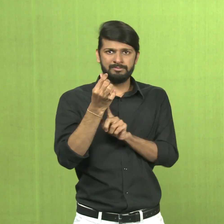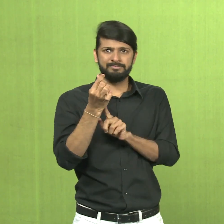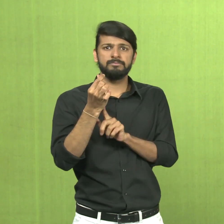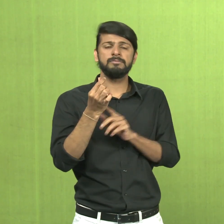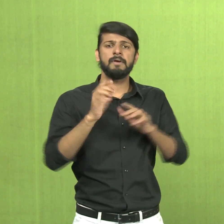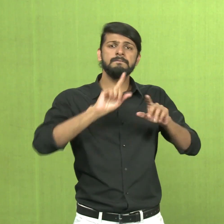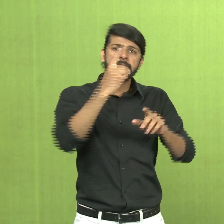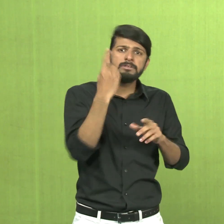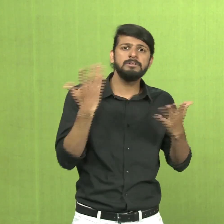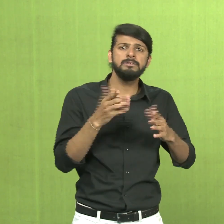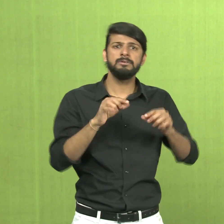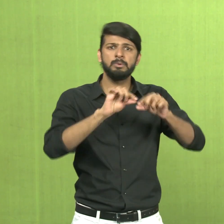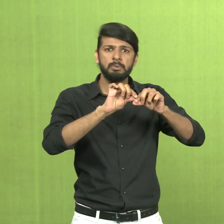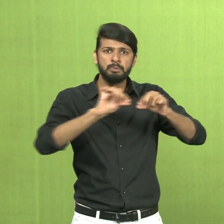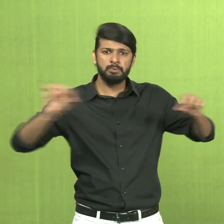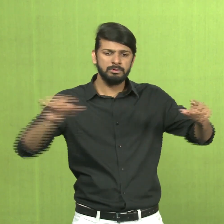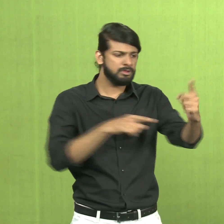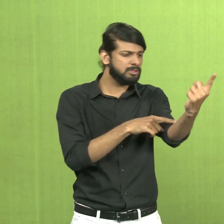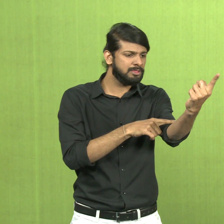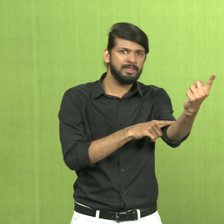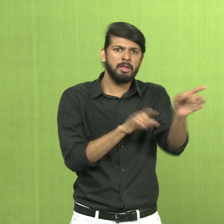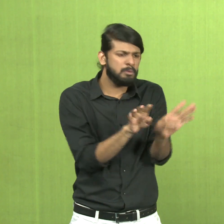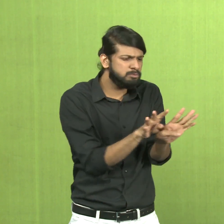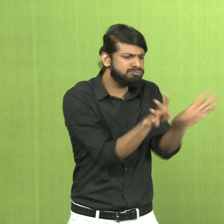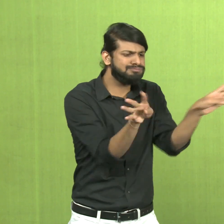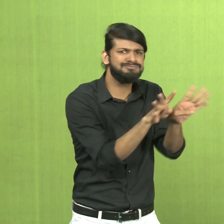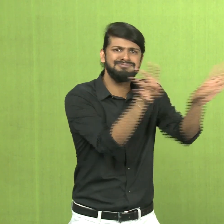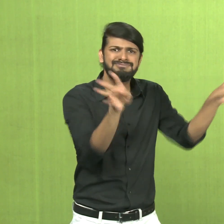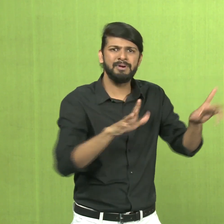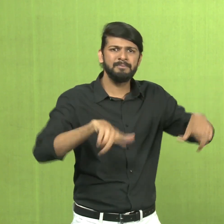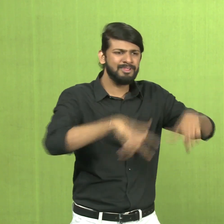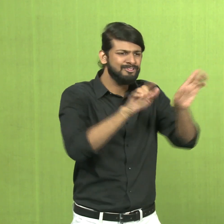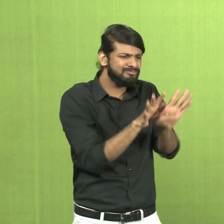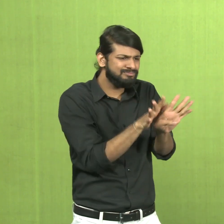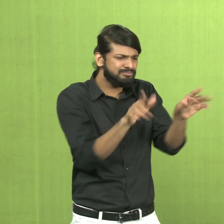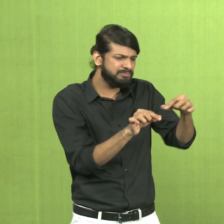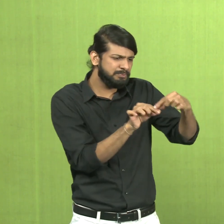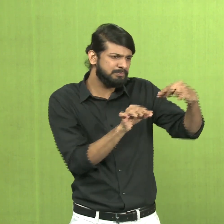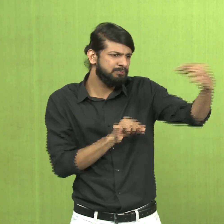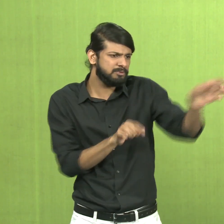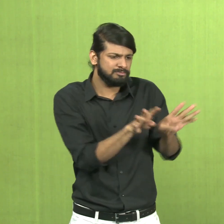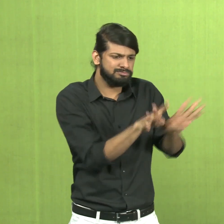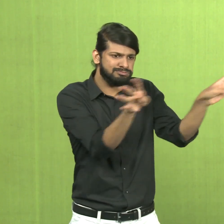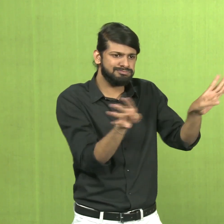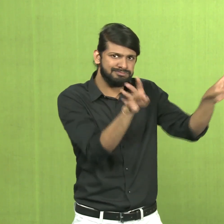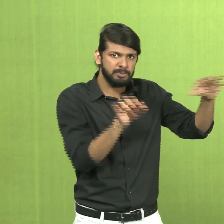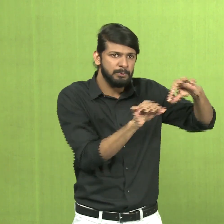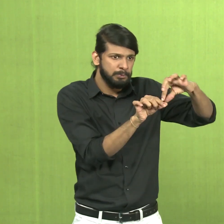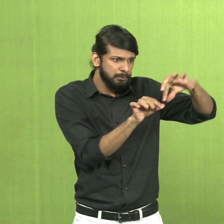they would take reed, which is a kind of a long